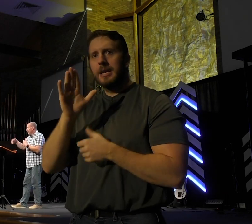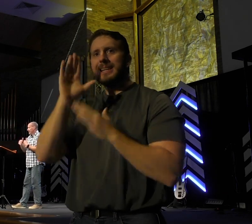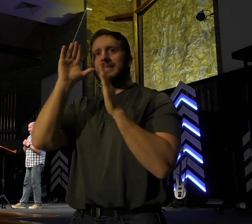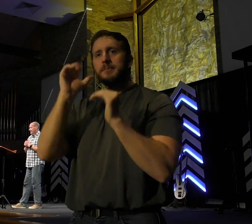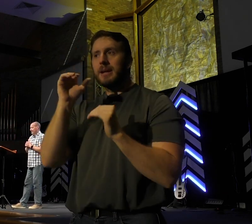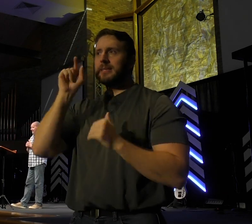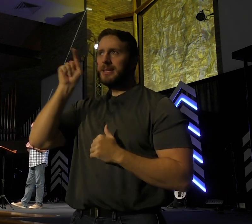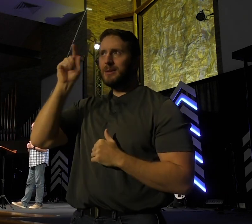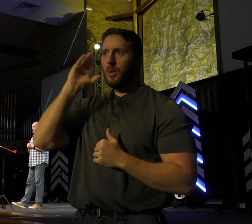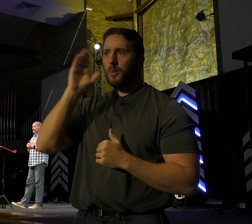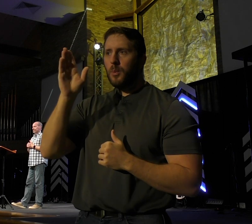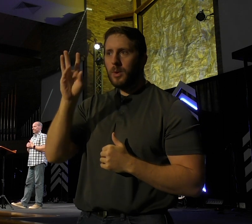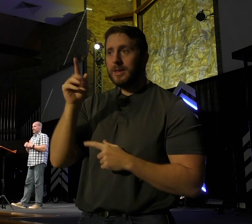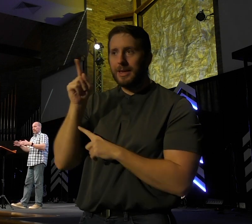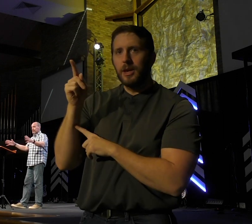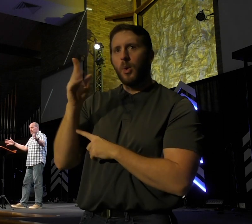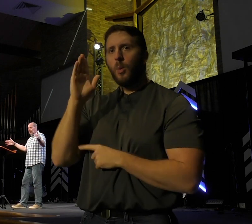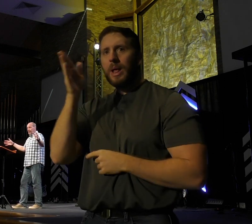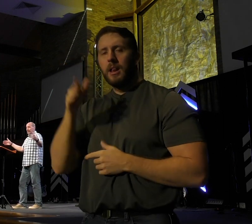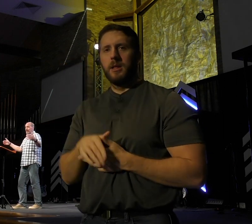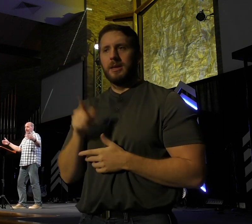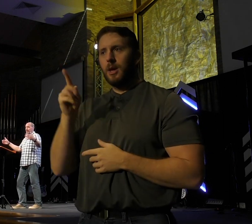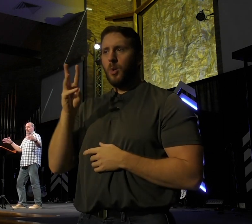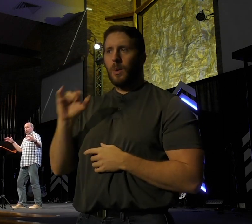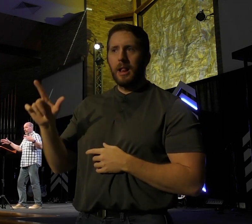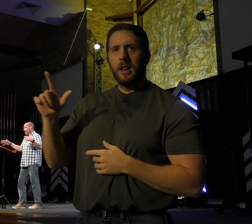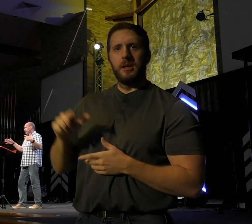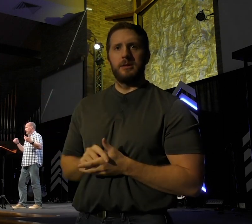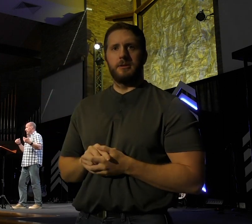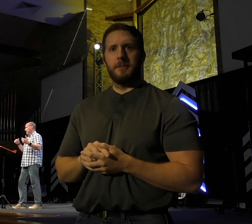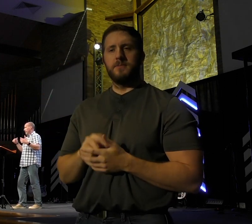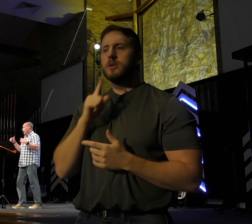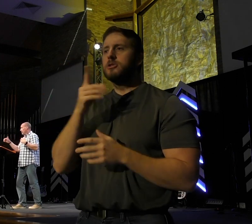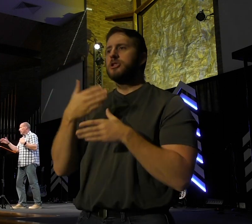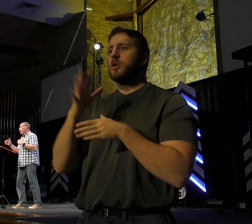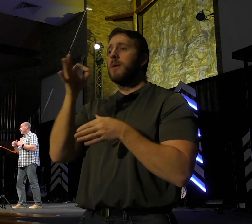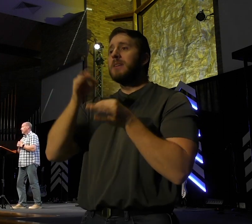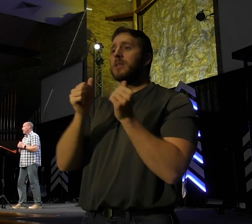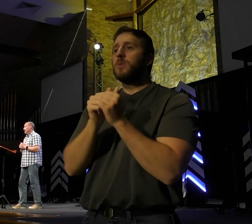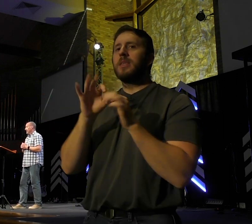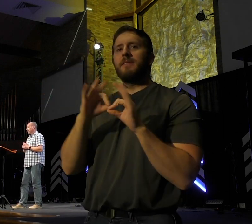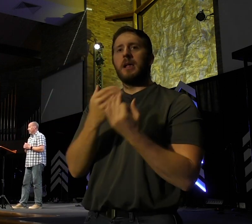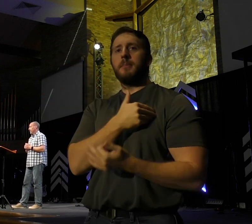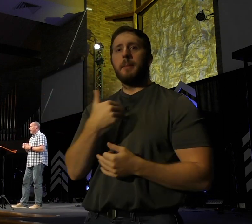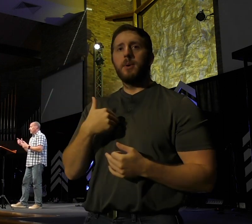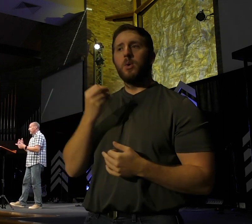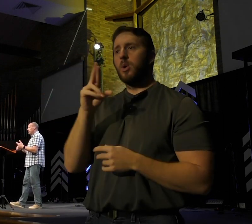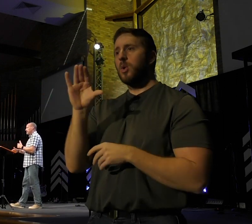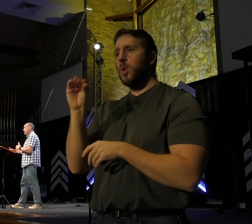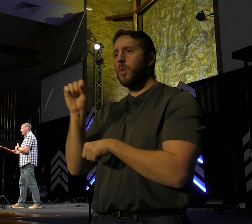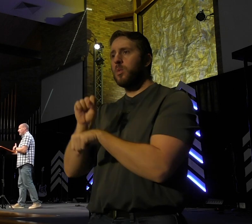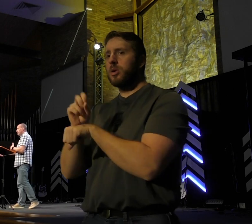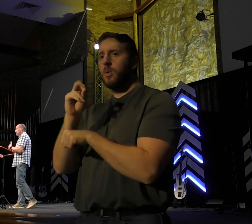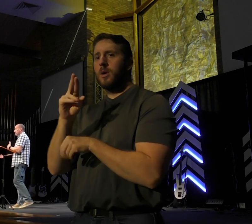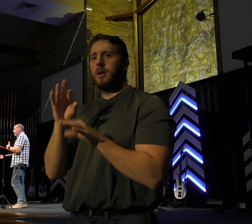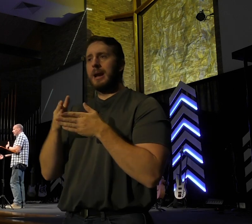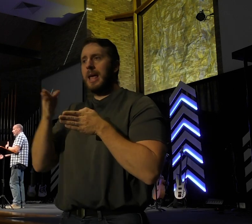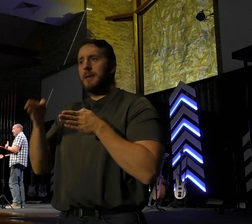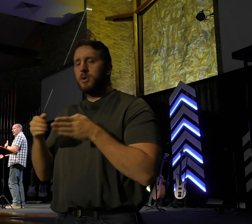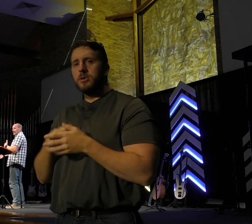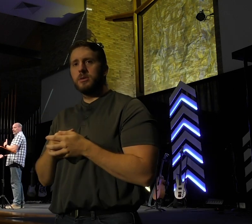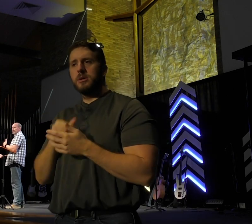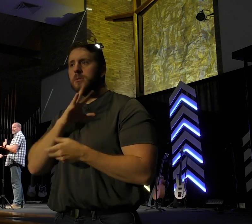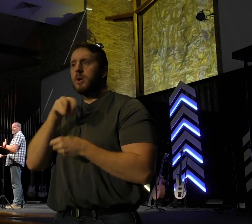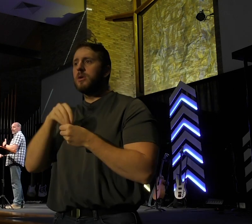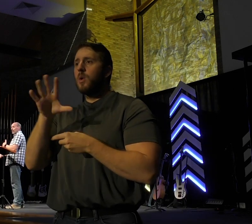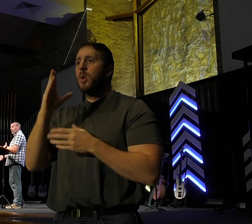that he will? Maybe it's sharing your faith with a family member or a coworker or a neighbor. Maybe it's inviting them to be a part of your